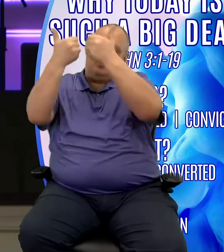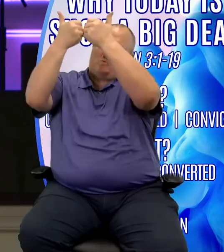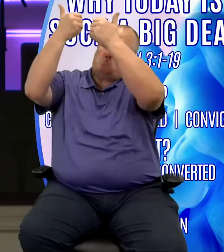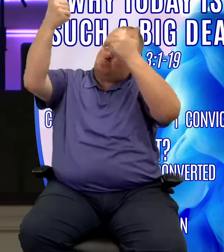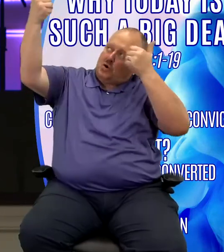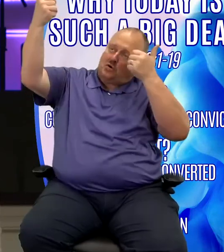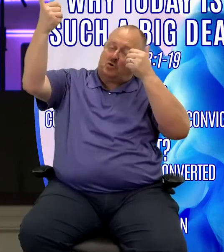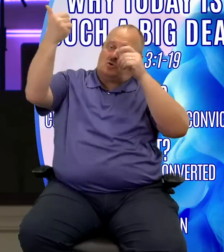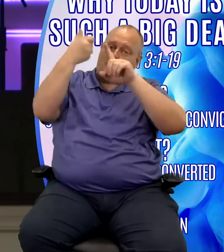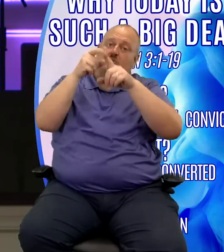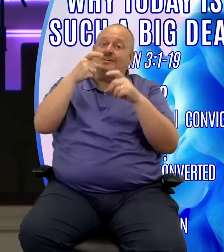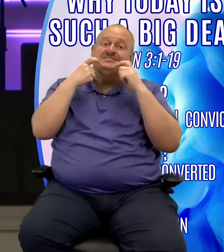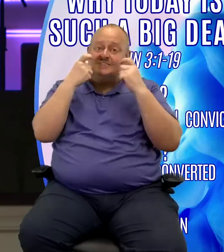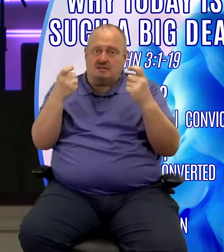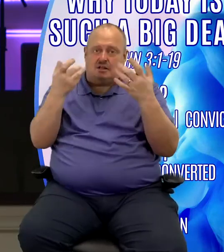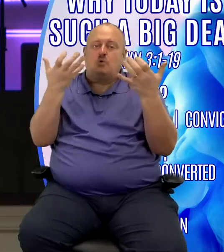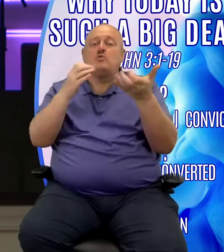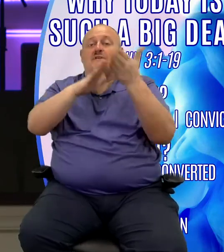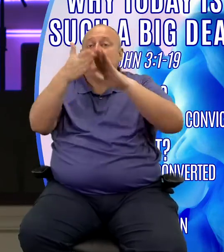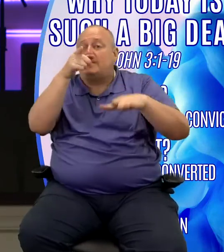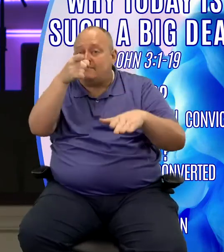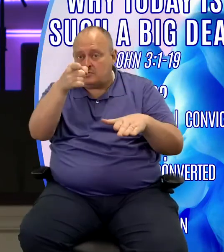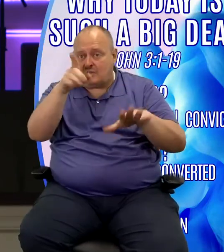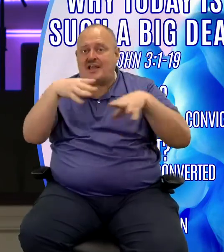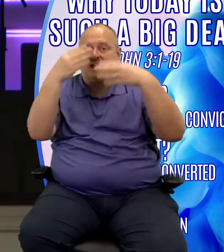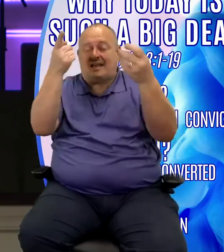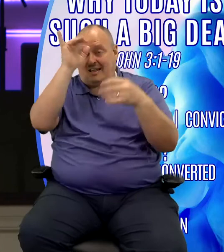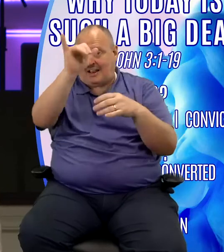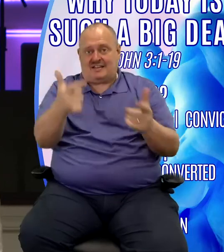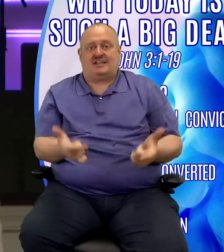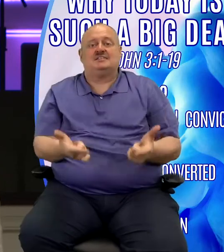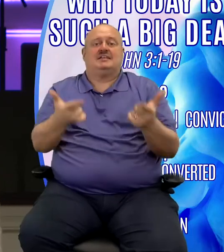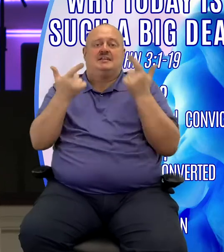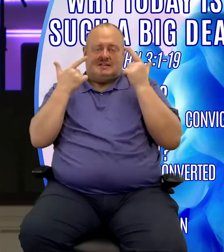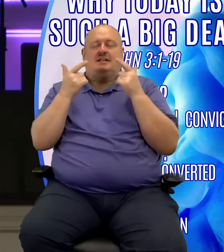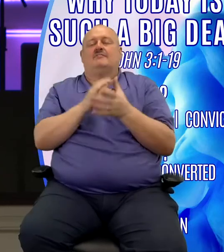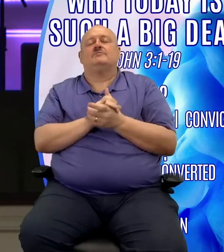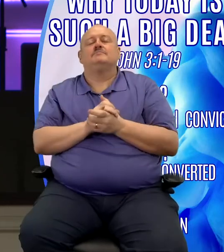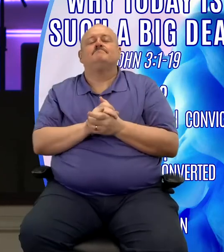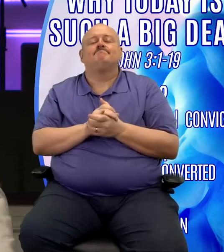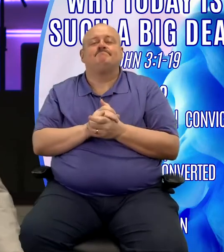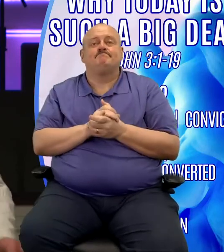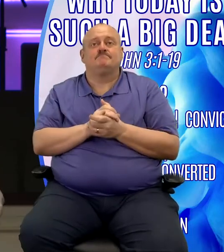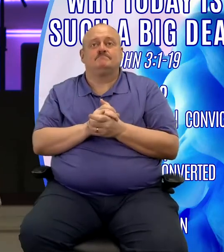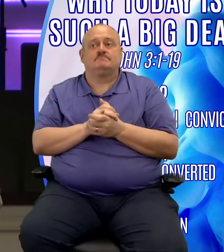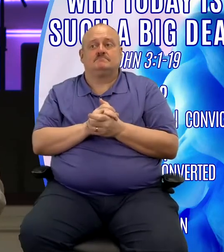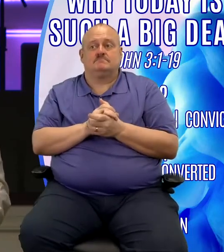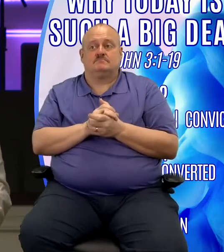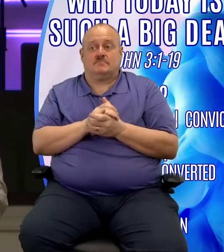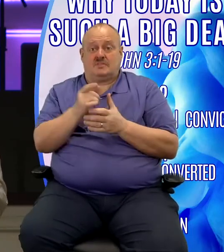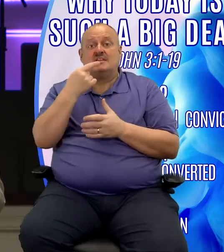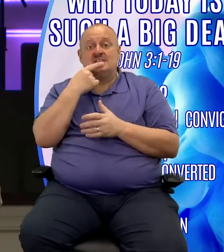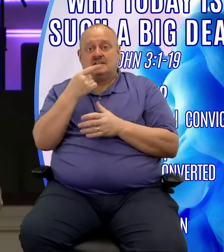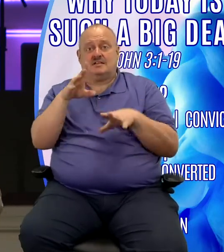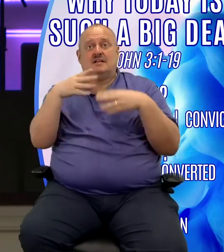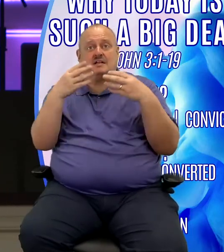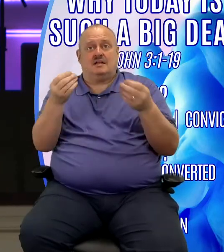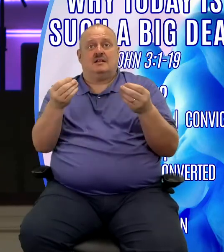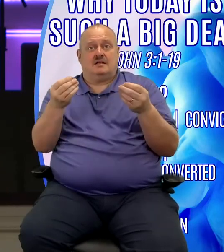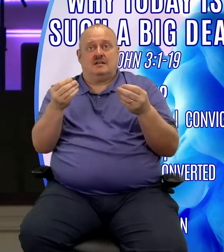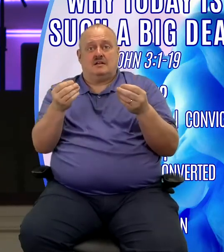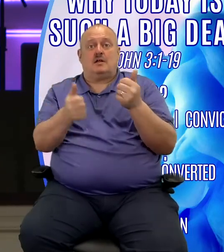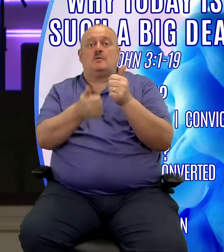from him in sin, he wants to forgive you and give you everlasting life. Now, that being said, I want to get to the